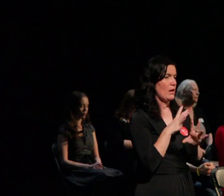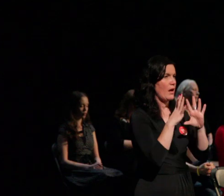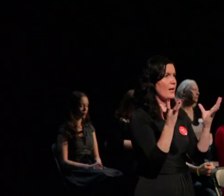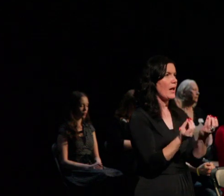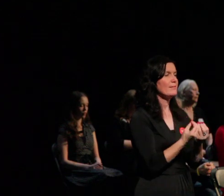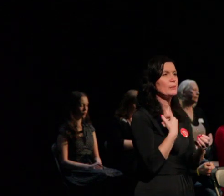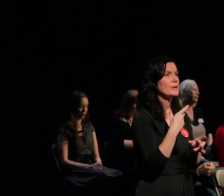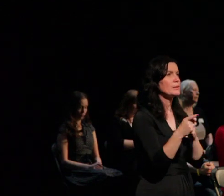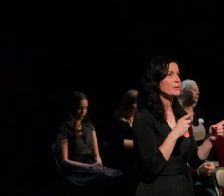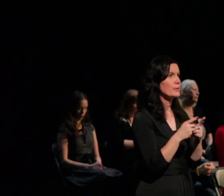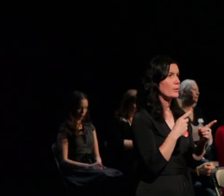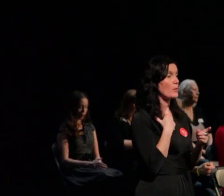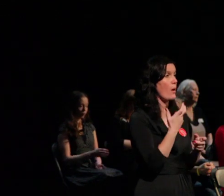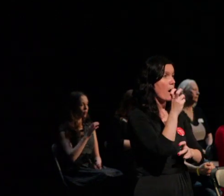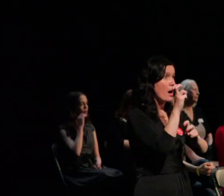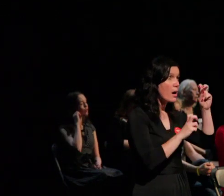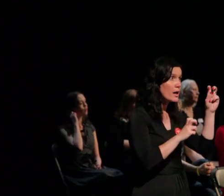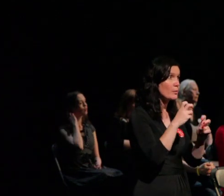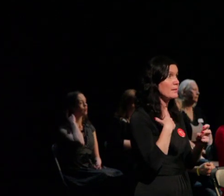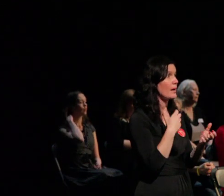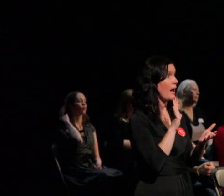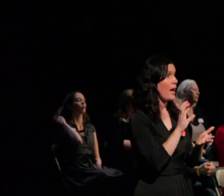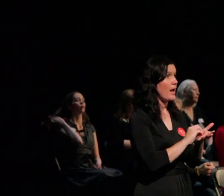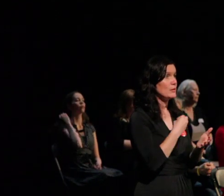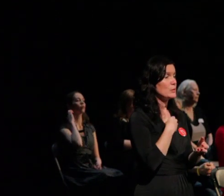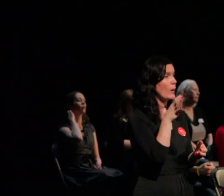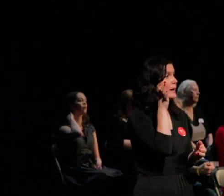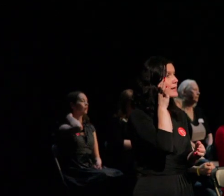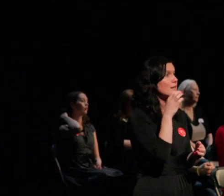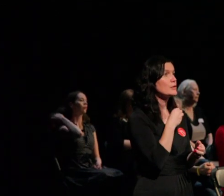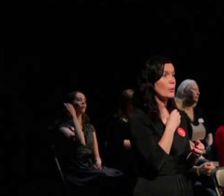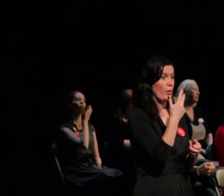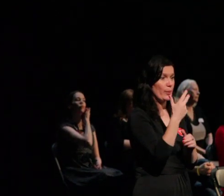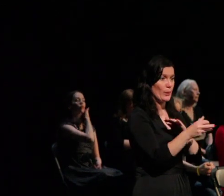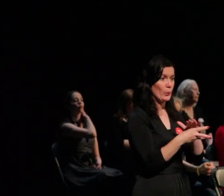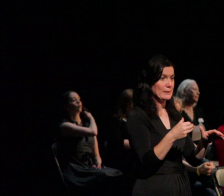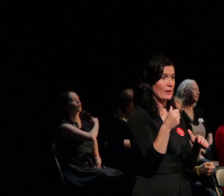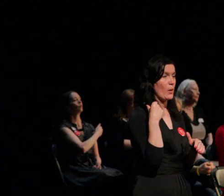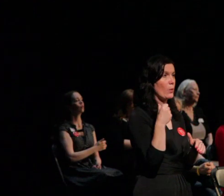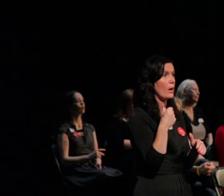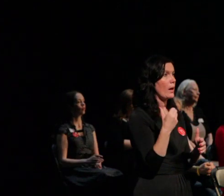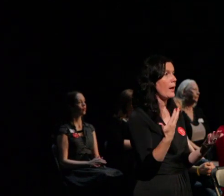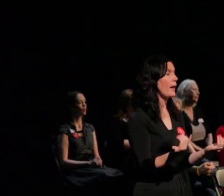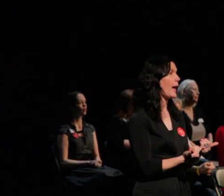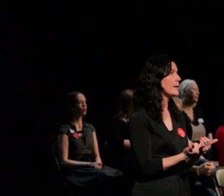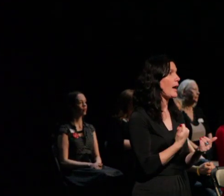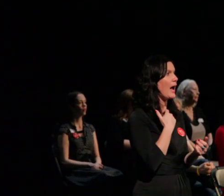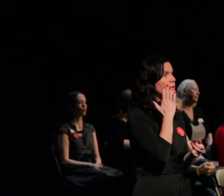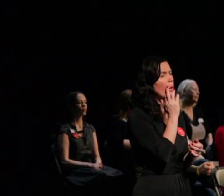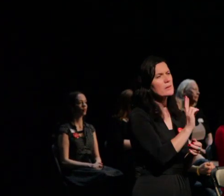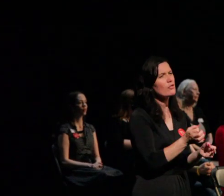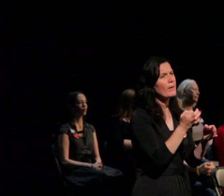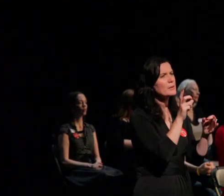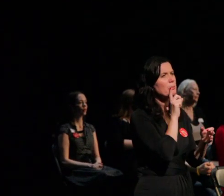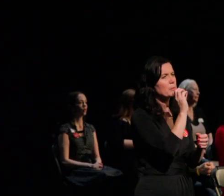do. And arguments that I had to listen to less than 3 weeks ago, such as, I know it's not great,